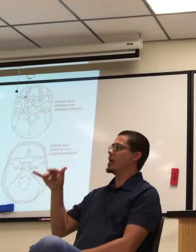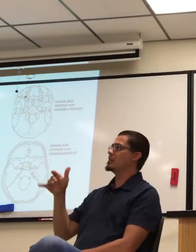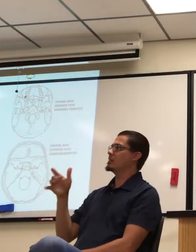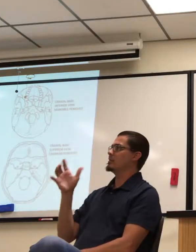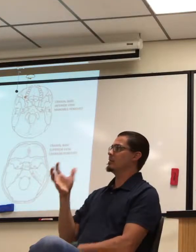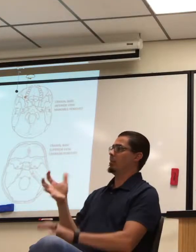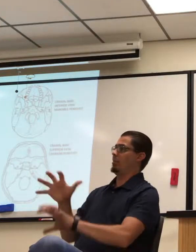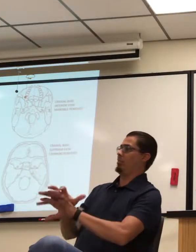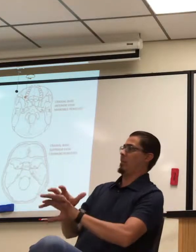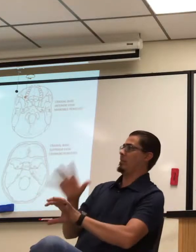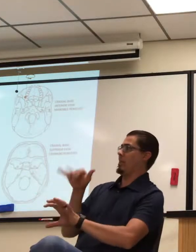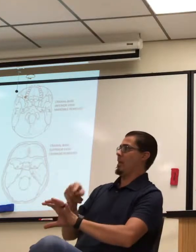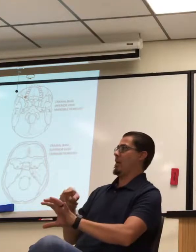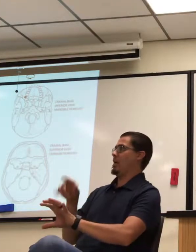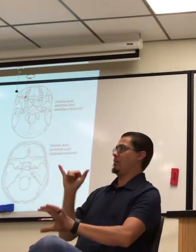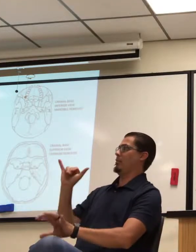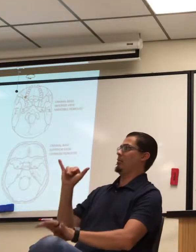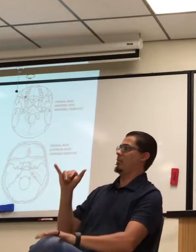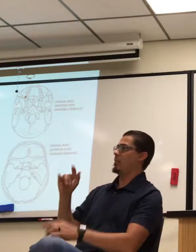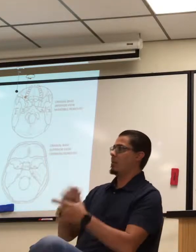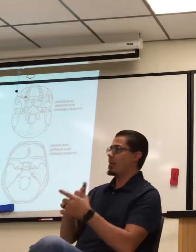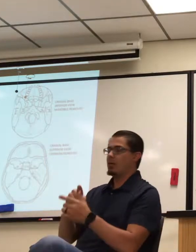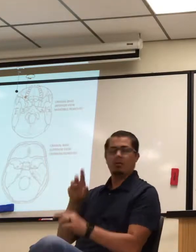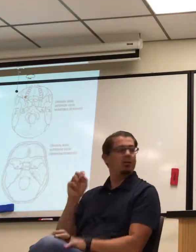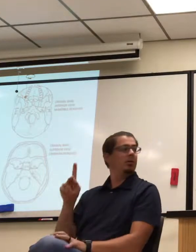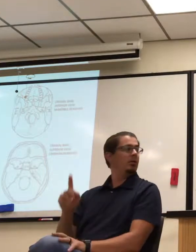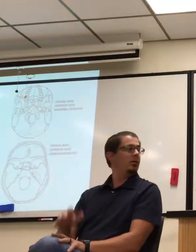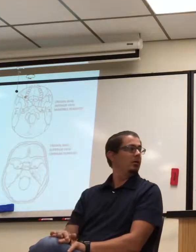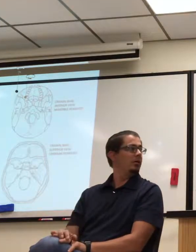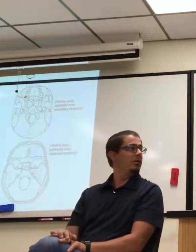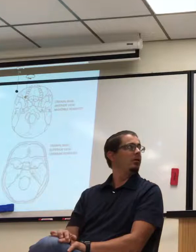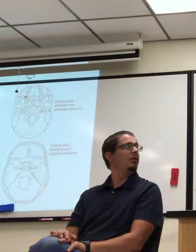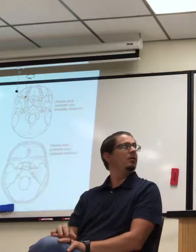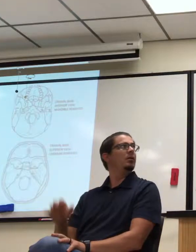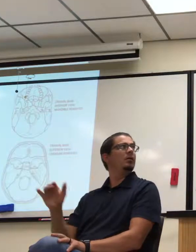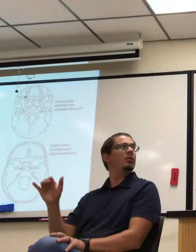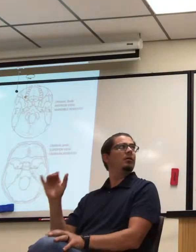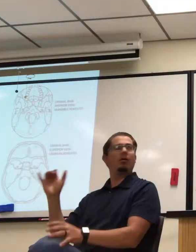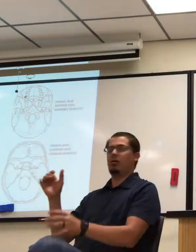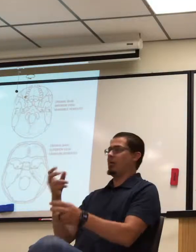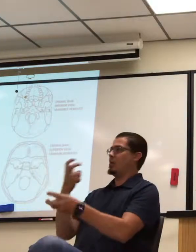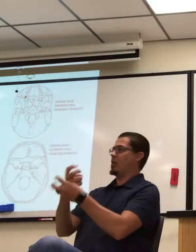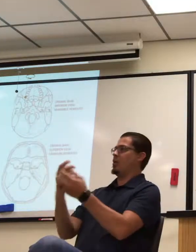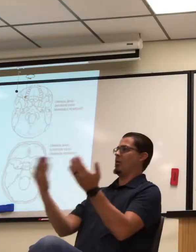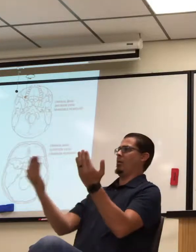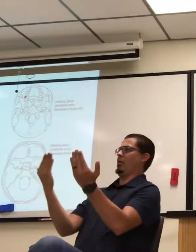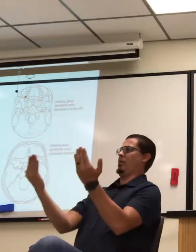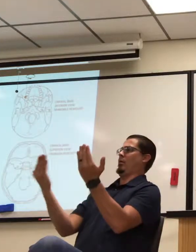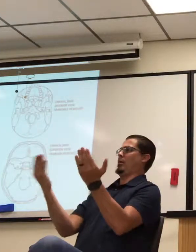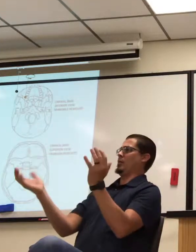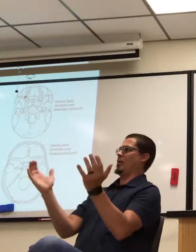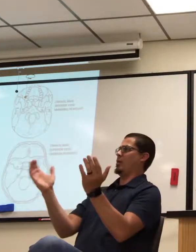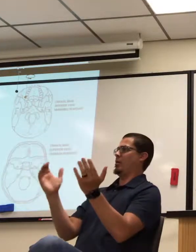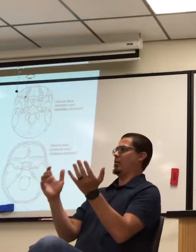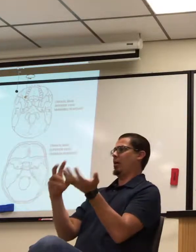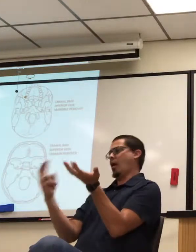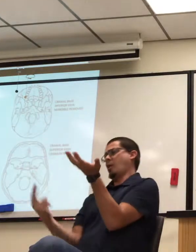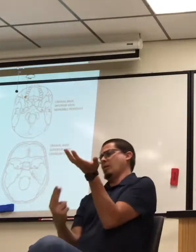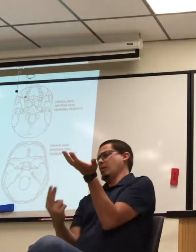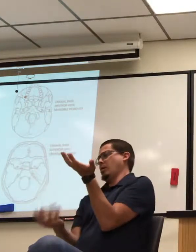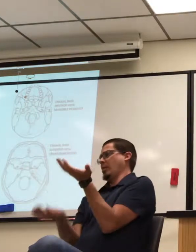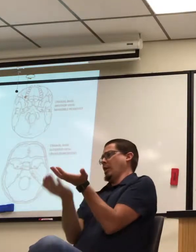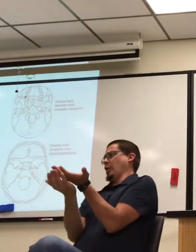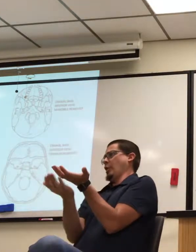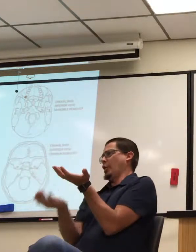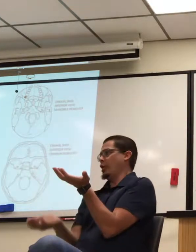that right there. And I let go. Okay, let's see. Oh yeah, here's that bone. I look at it underneath. Oh yeah, if it's there. So you